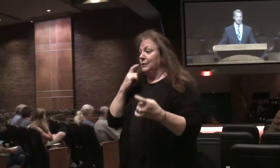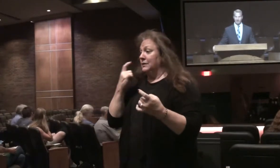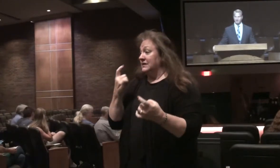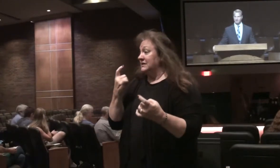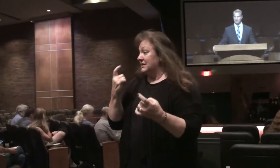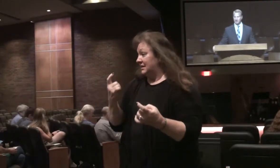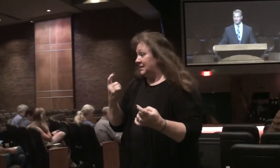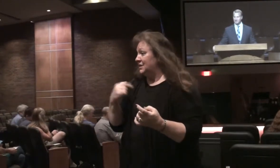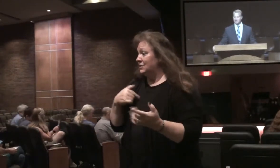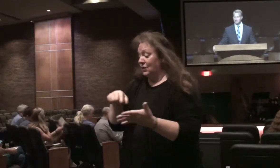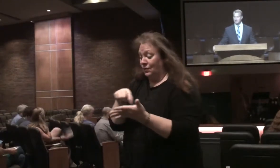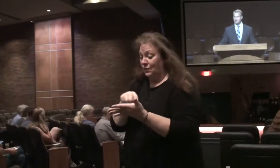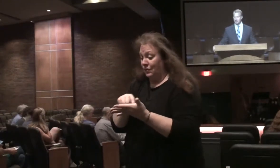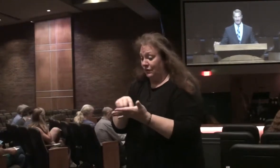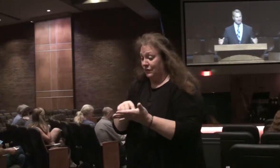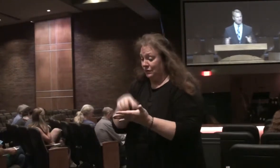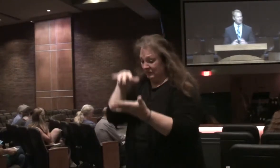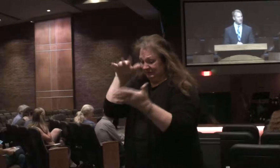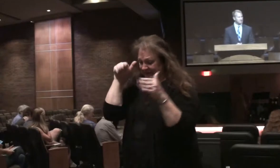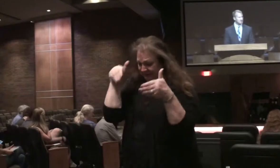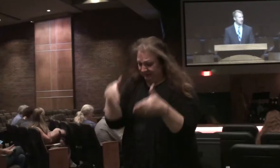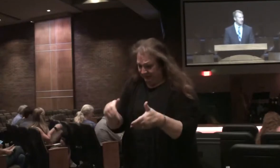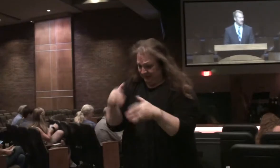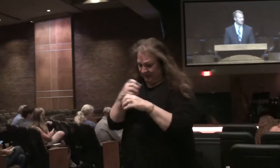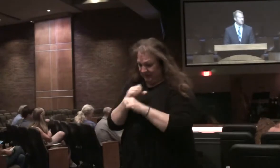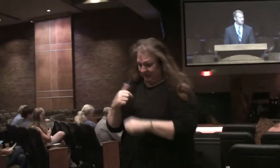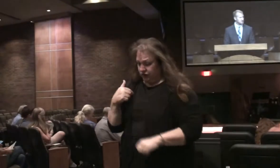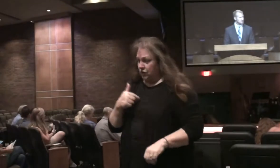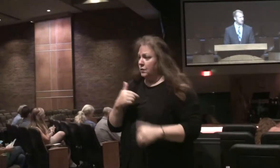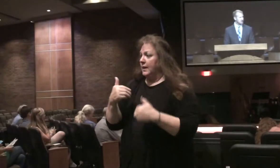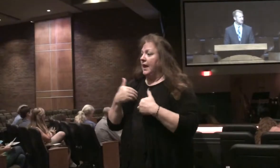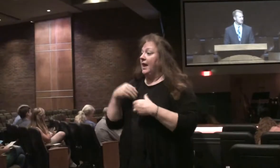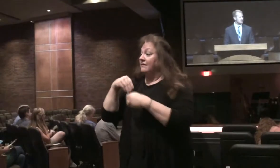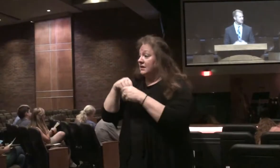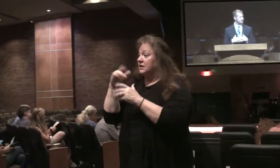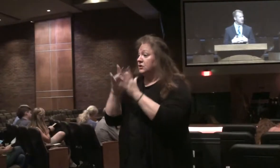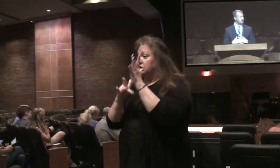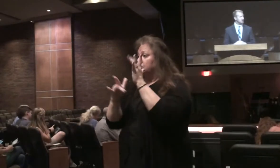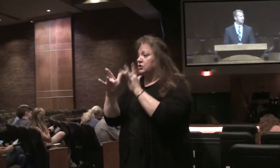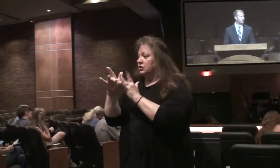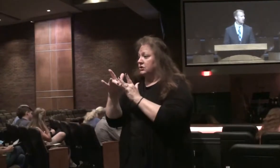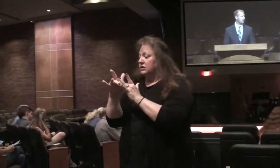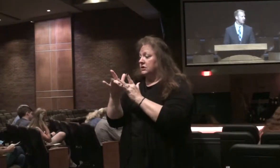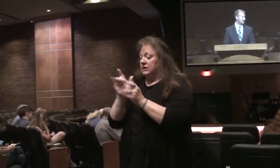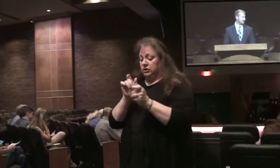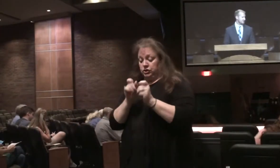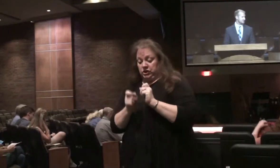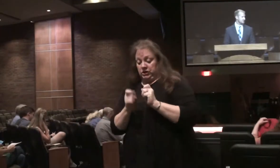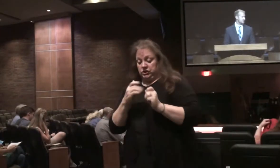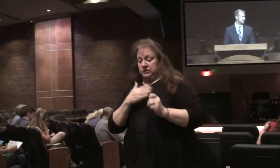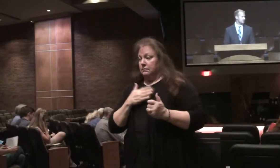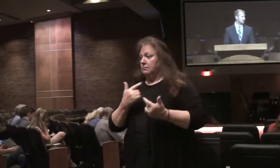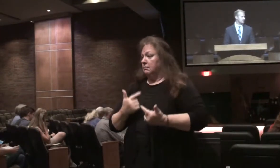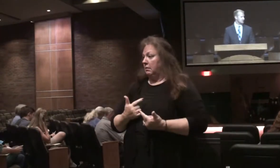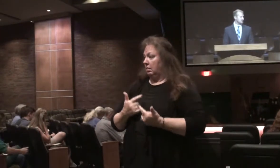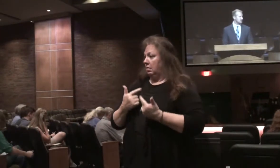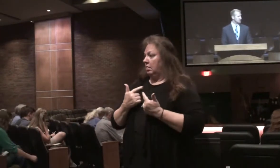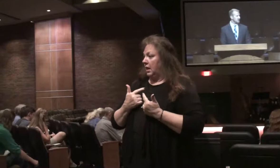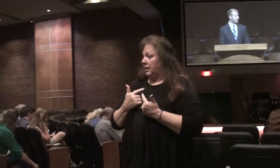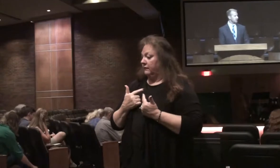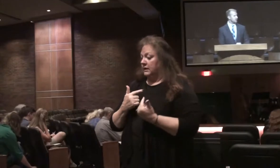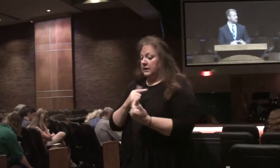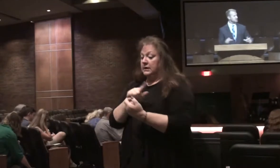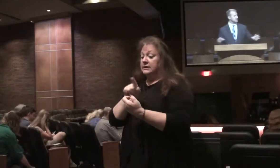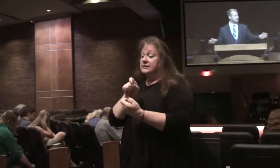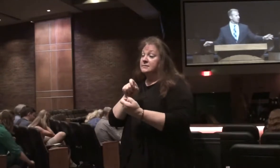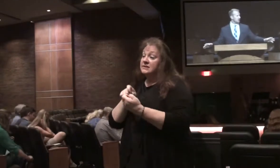God and the cross of Christ and how the salvation that we have in Jesus Christ is to transform our lives. Specifically